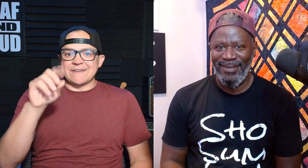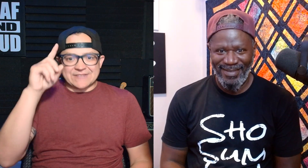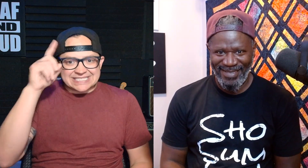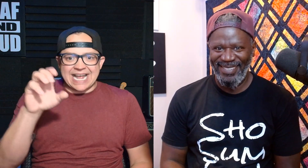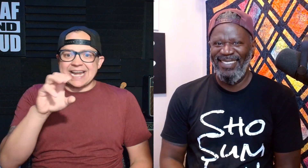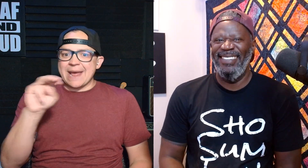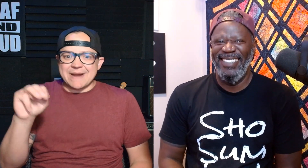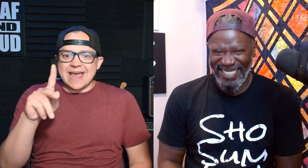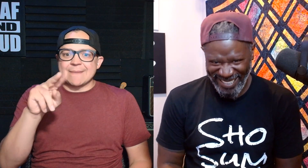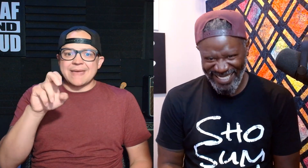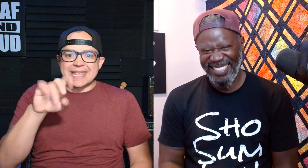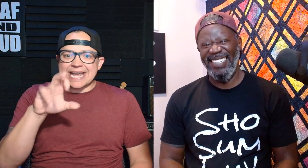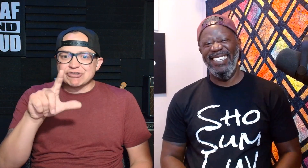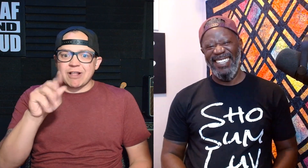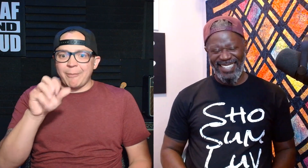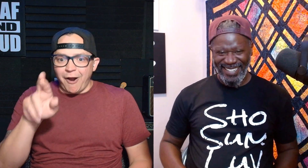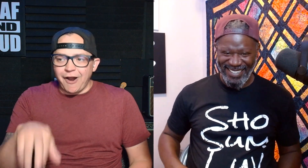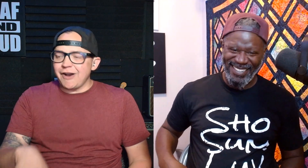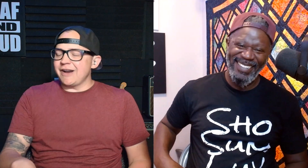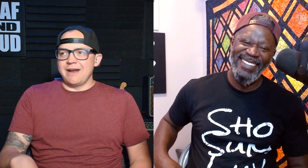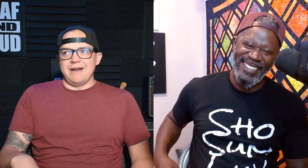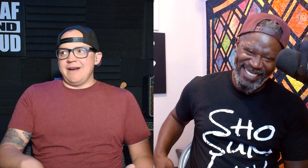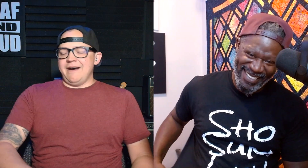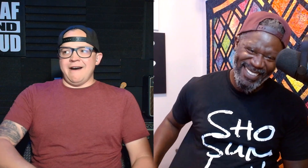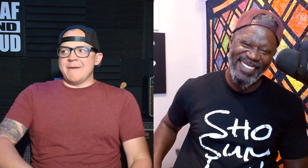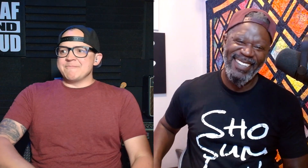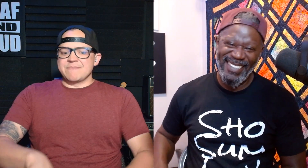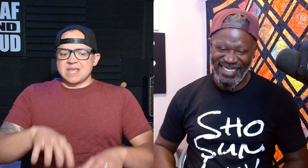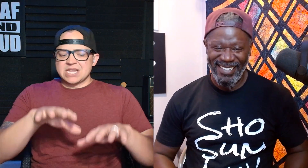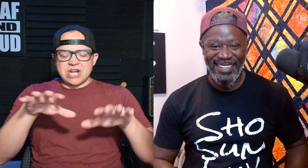Dr.Dre, 50 Cent, Eminem, Kendrick Lamar.